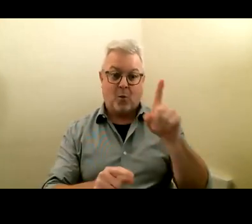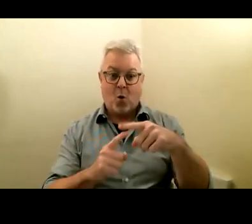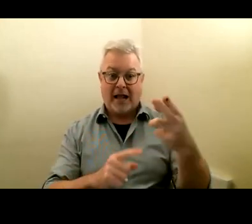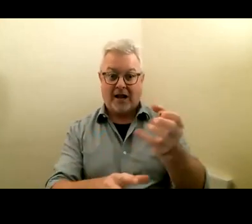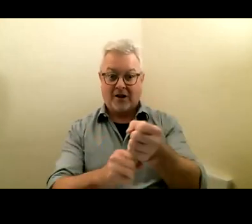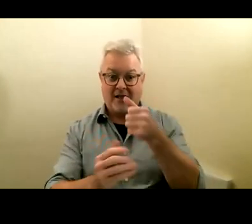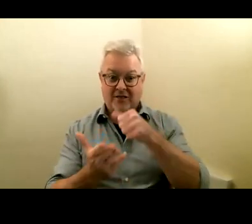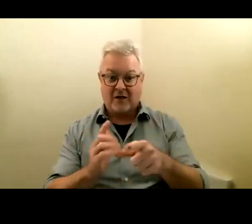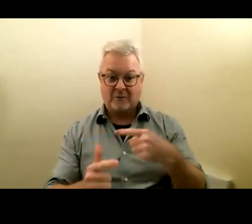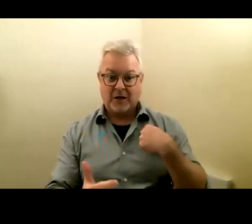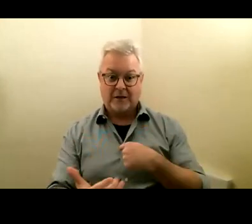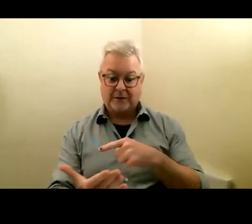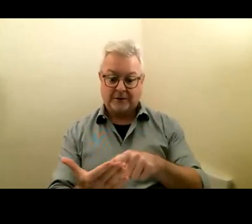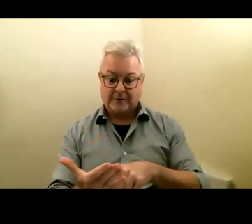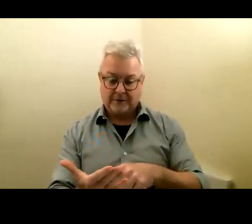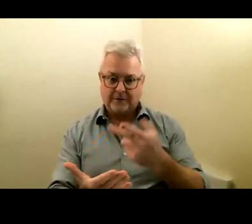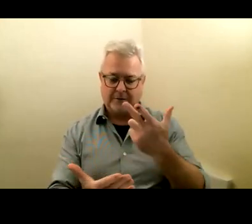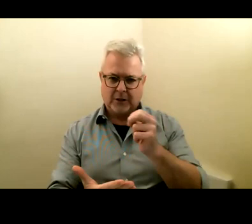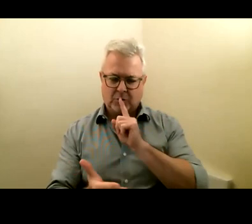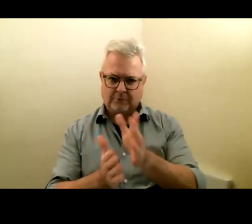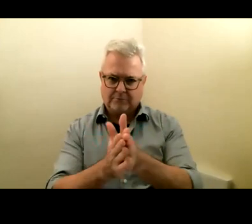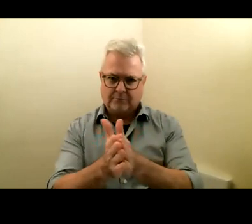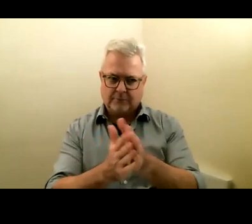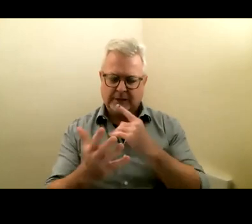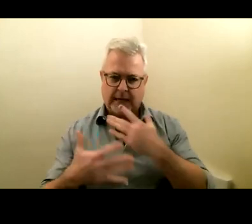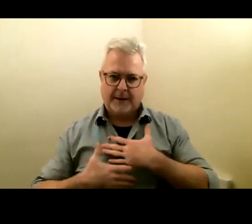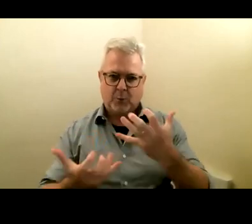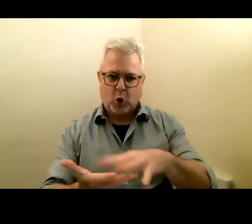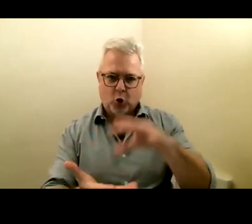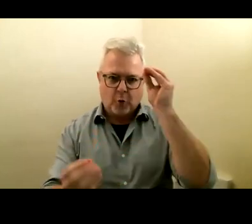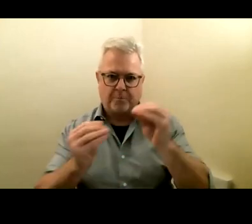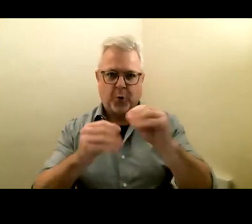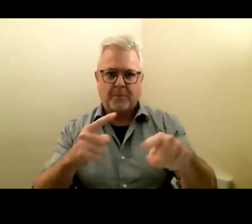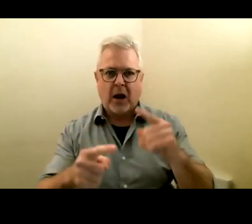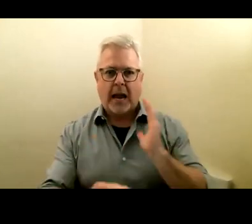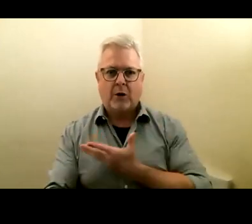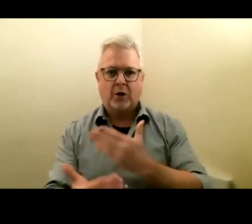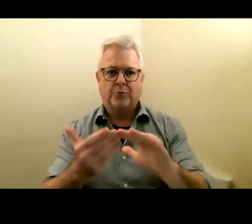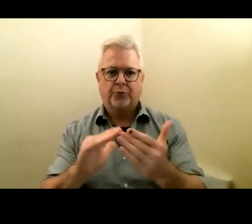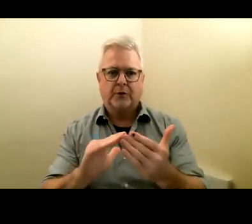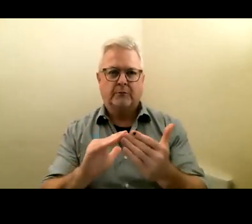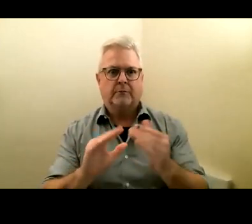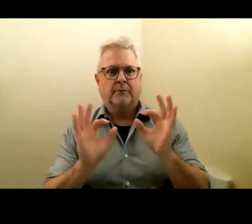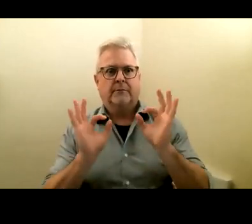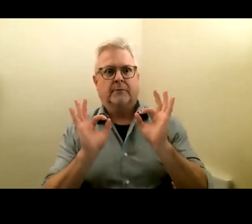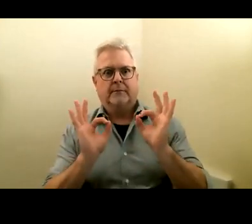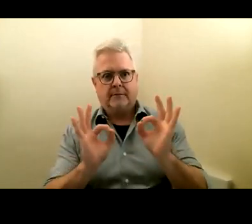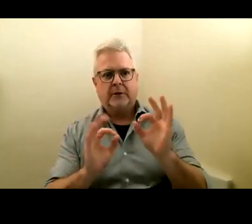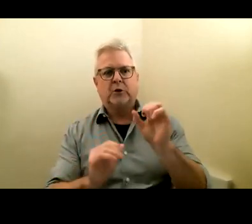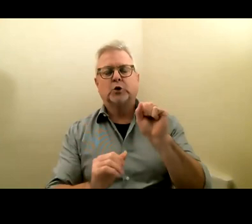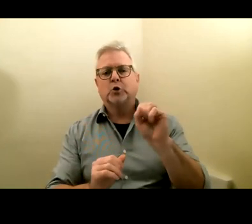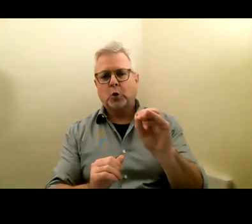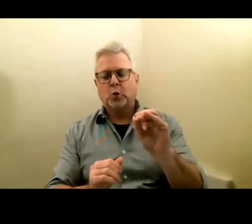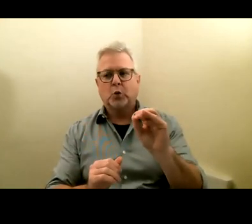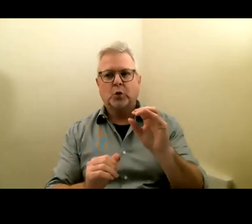very possible. And when he got that letter from us, he said I'm excited to learn more